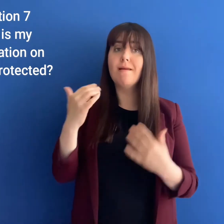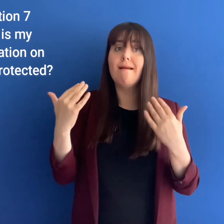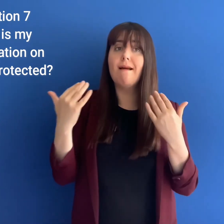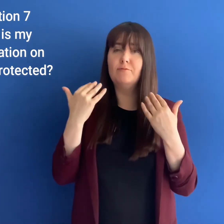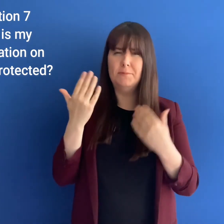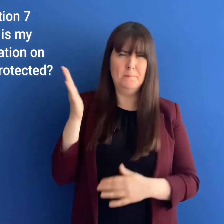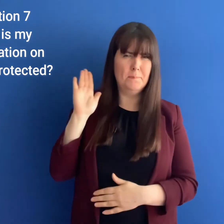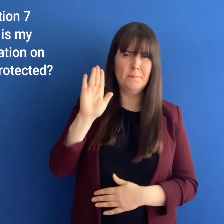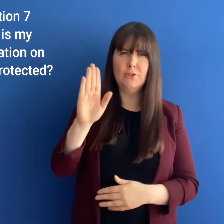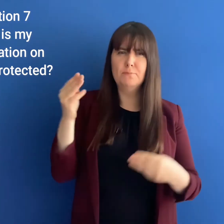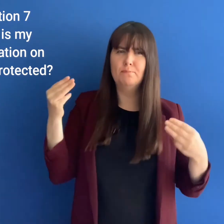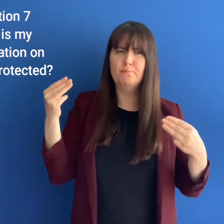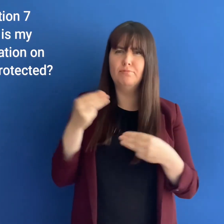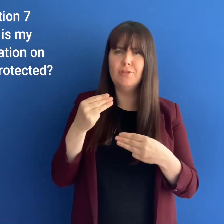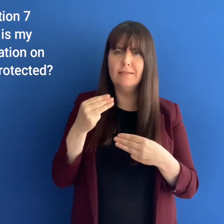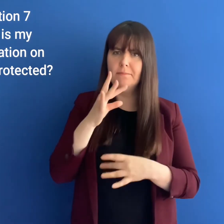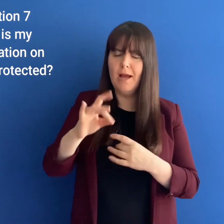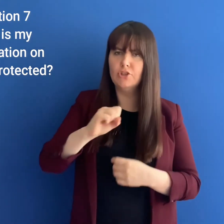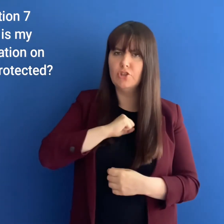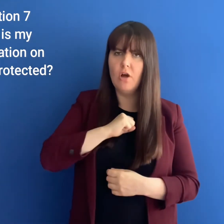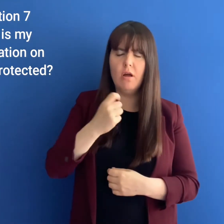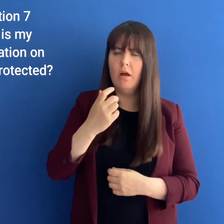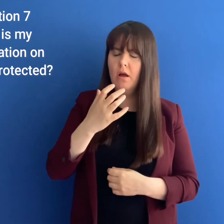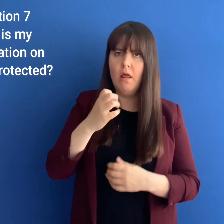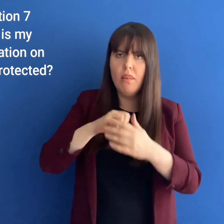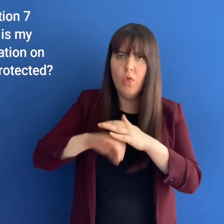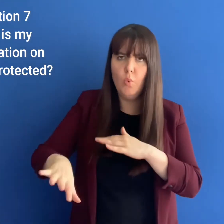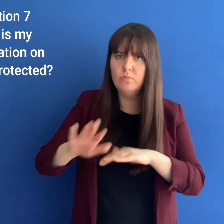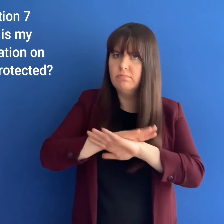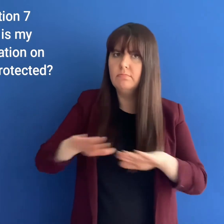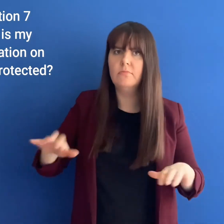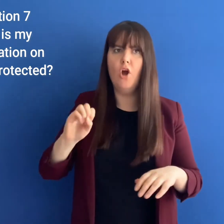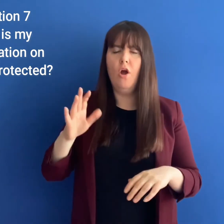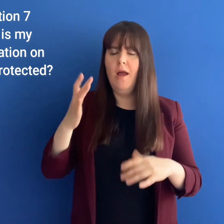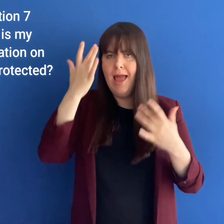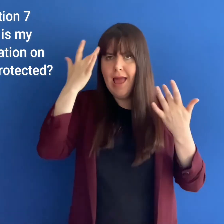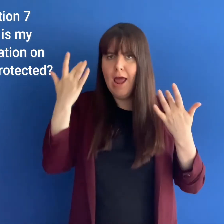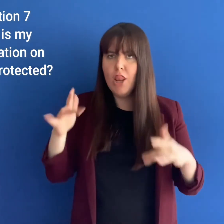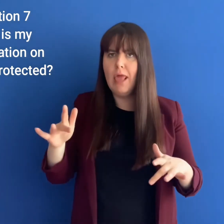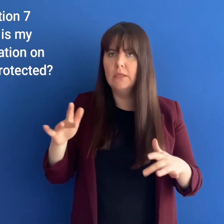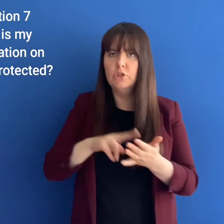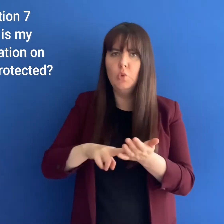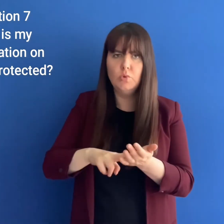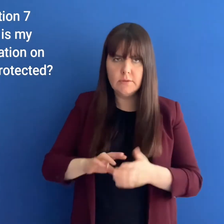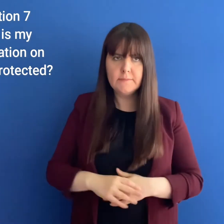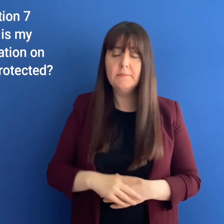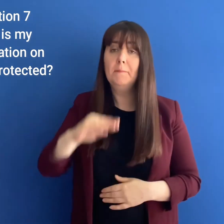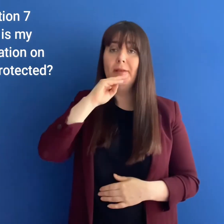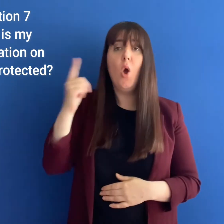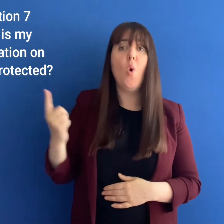By law, your information must be protected to make sure it is not lost or